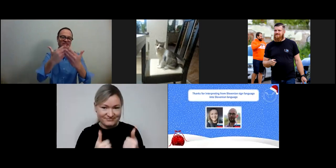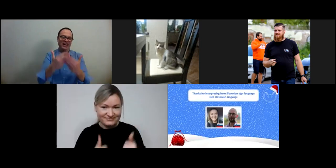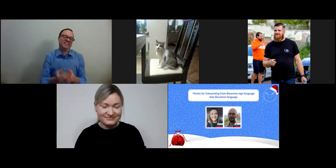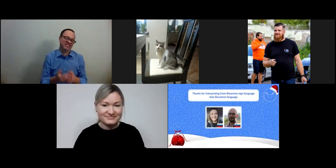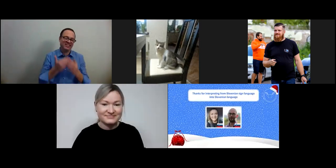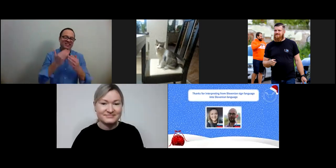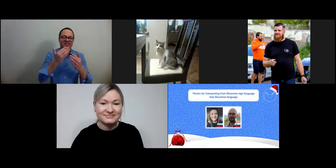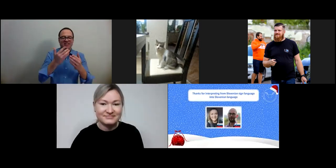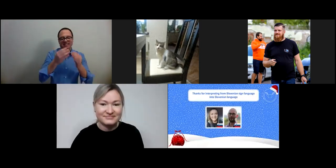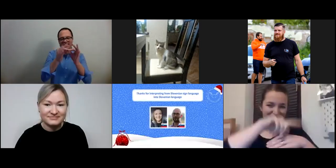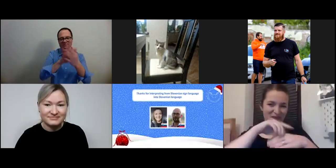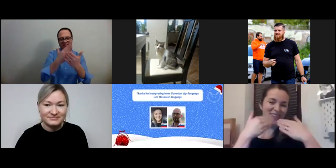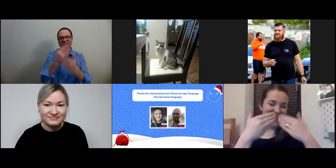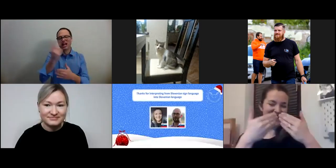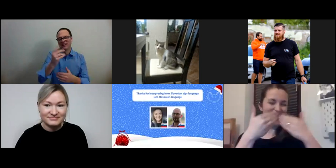Thank you all.